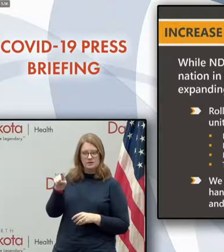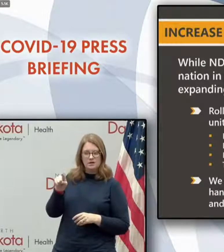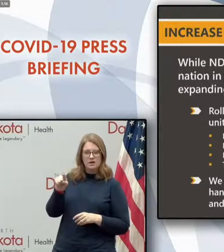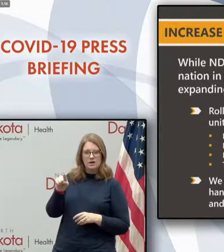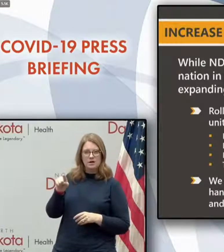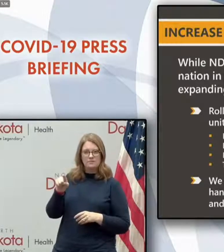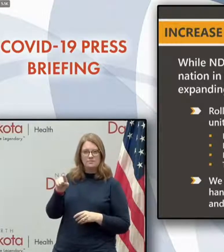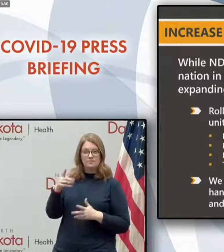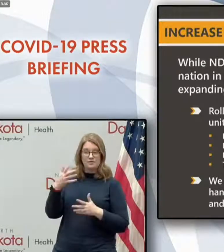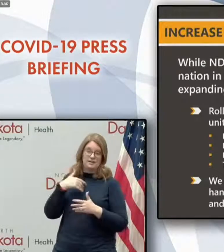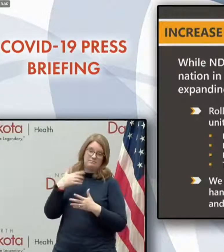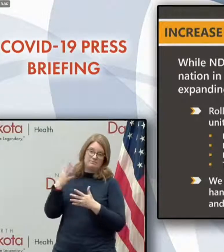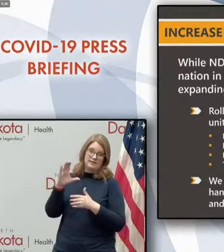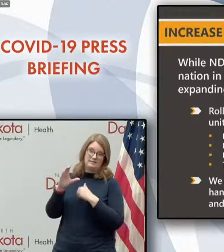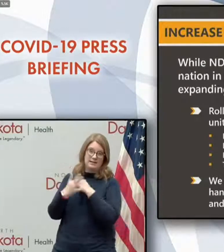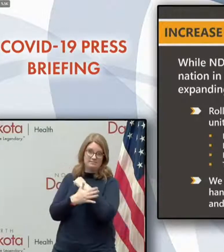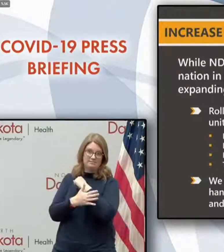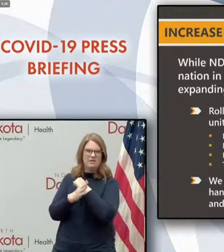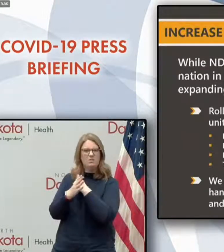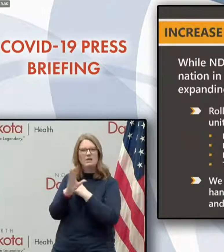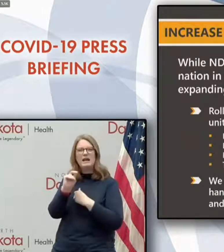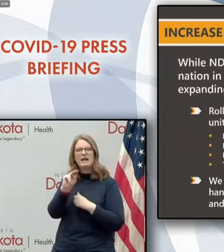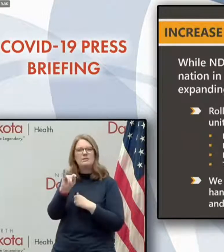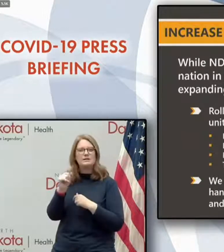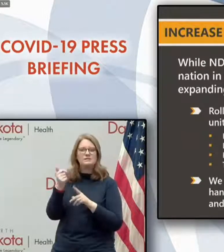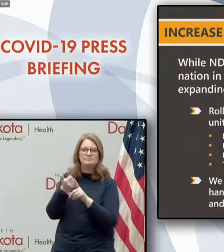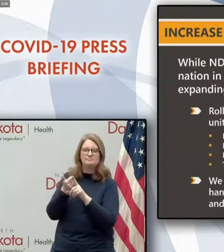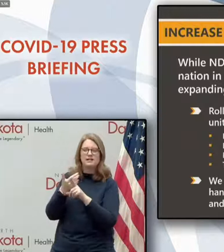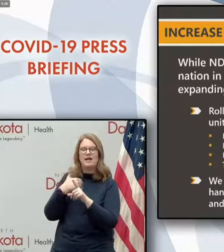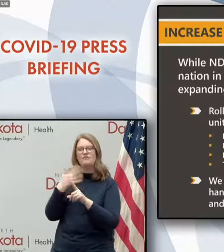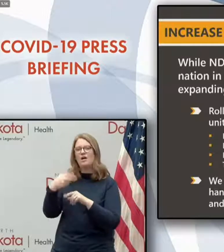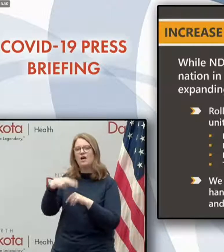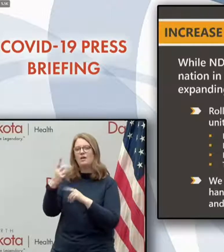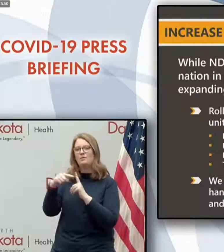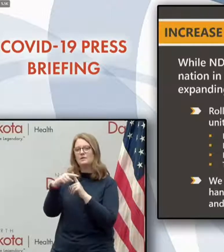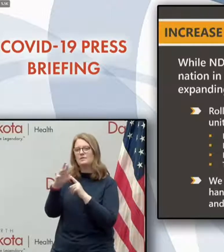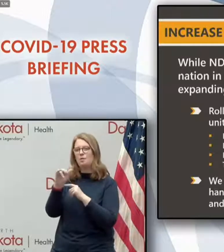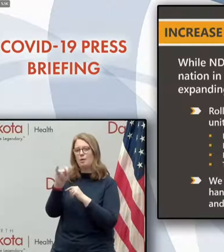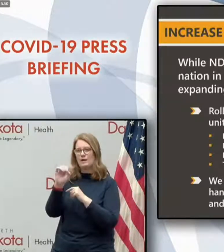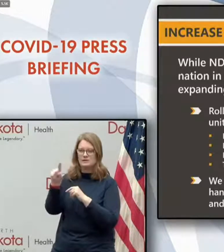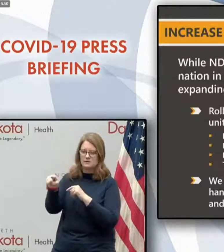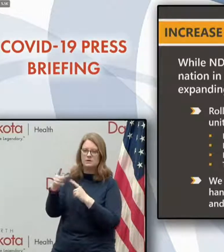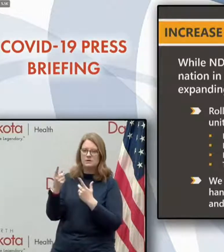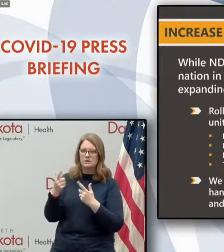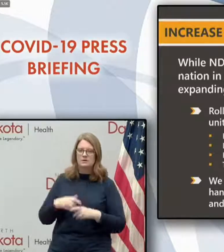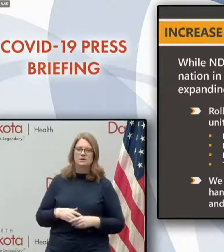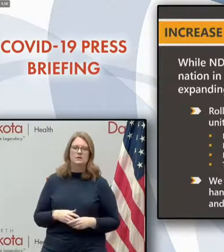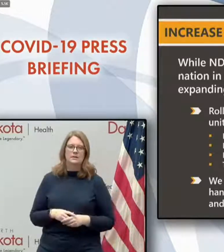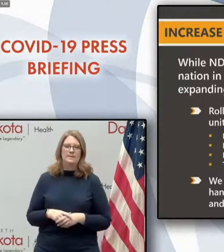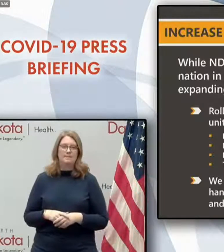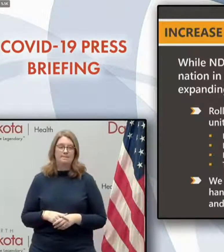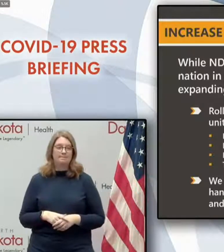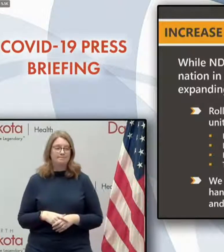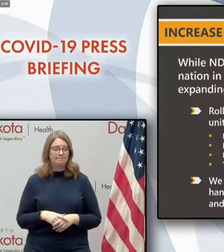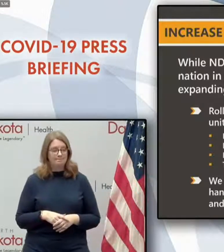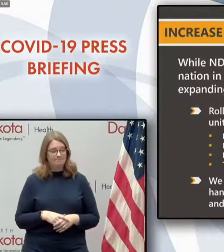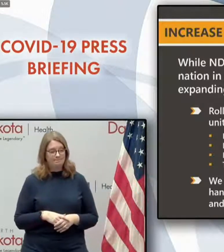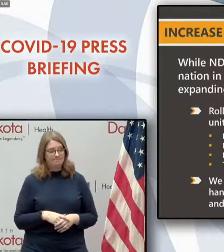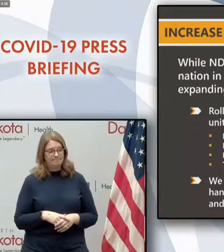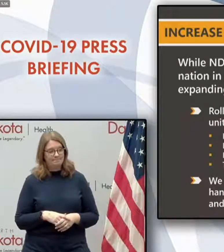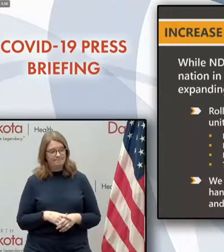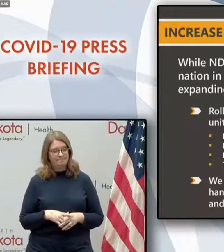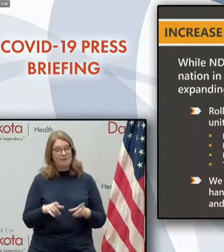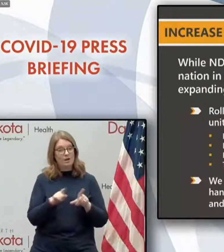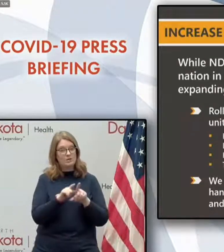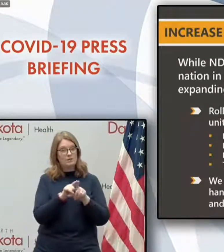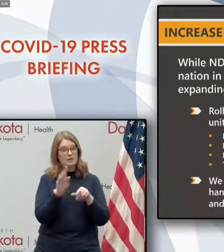that have higher positivity rates and other active populations. And again, as I said, we're also going to be using